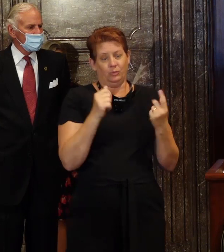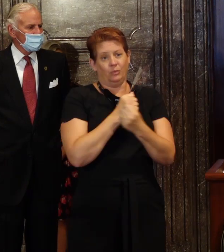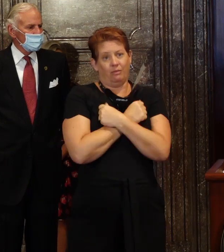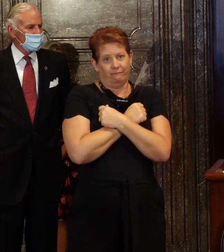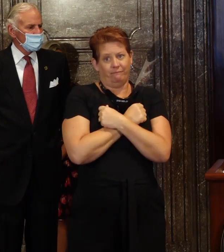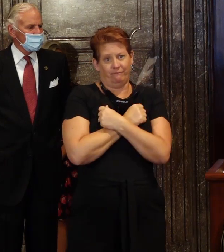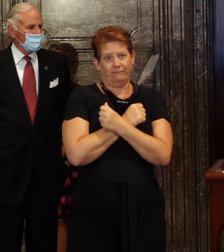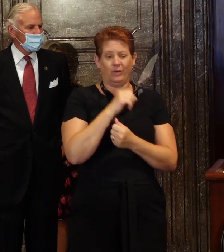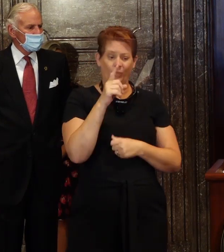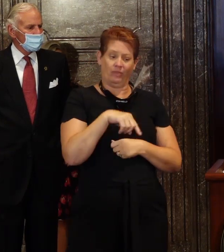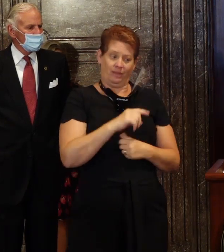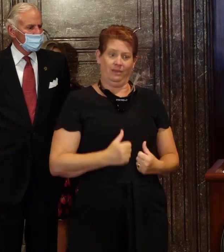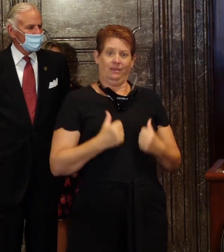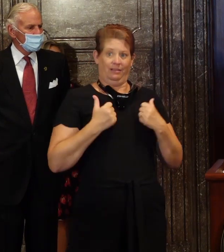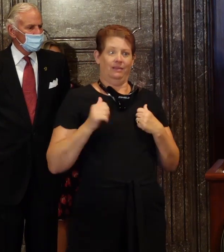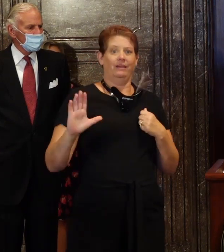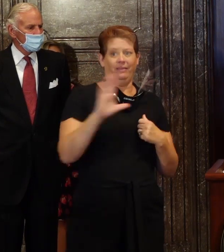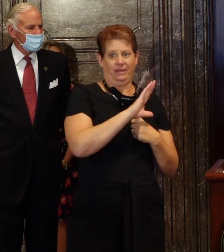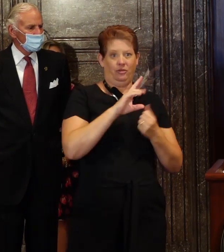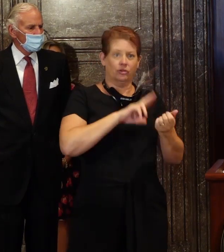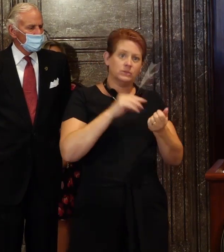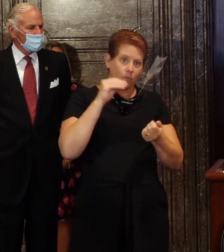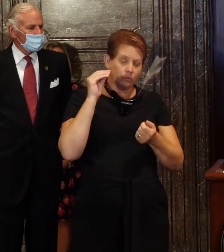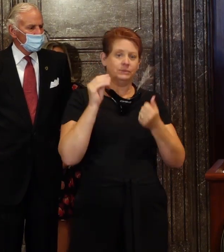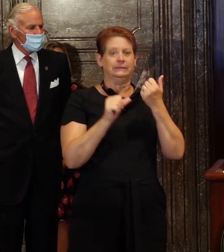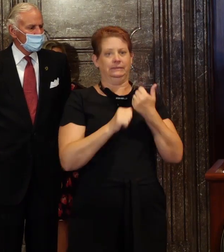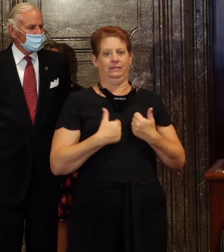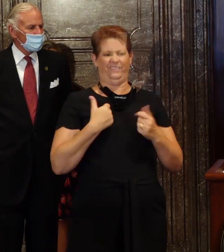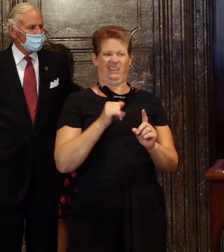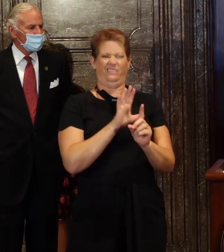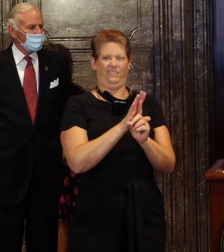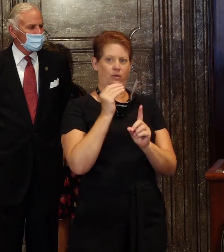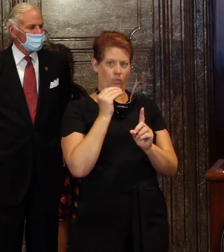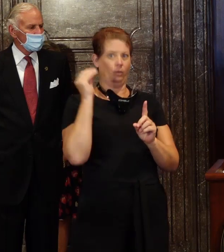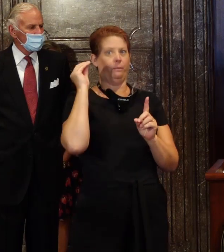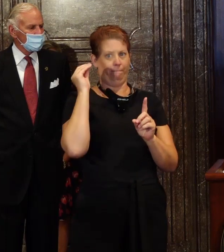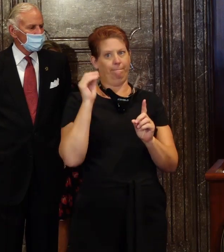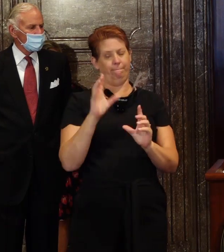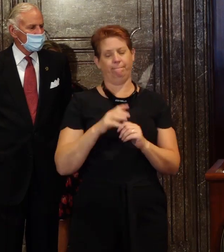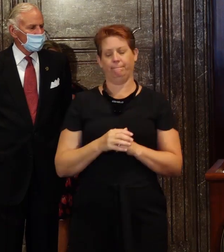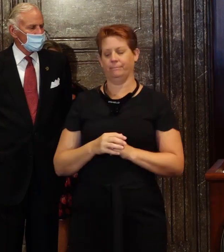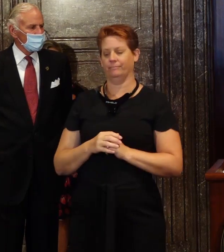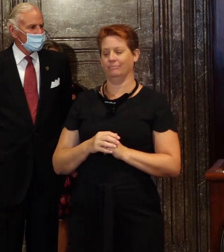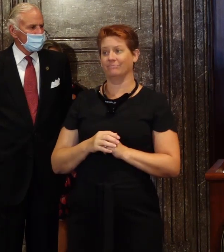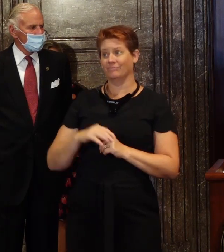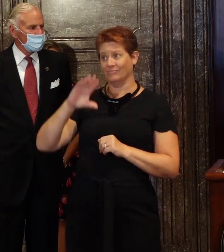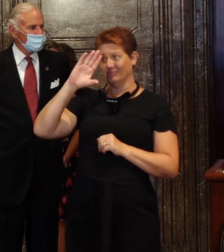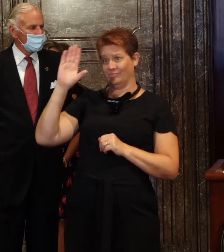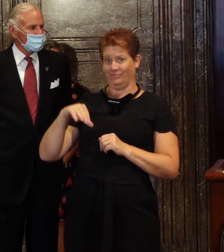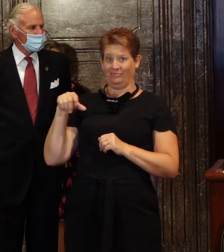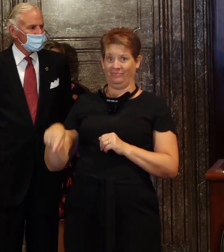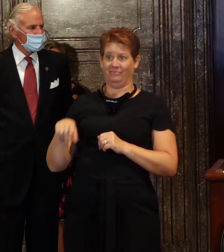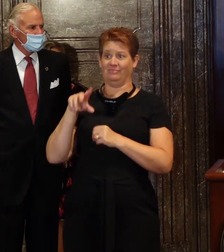homes and assisted living facilities their home. As we are all too aware, this virus has